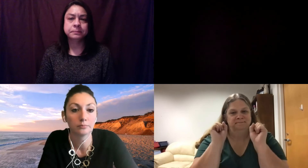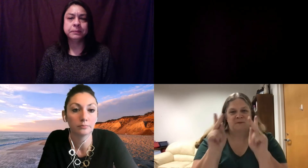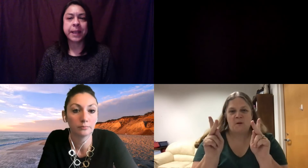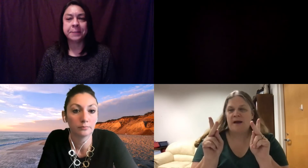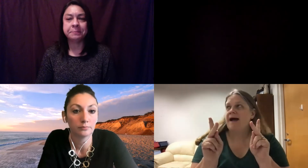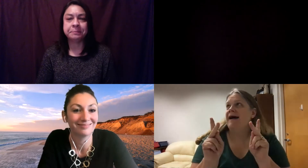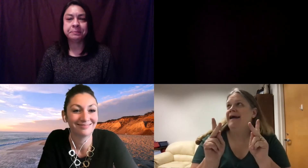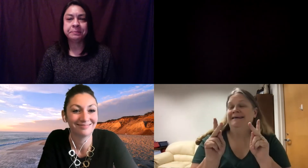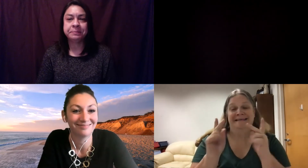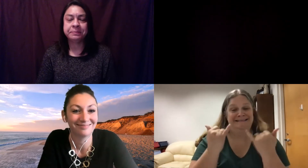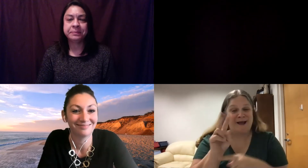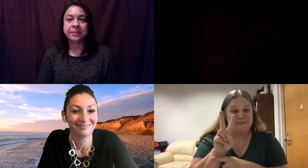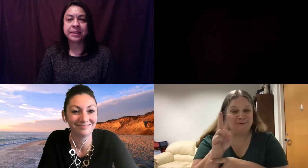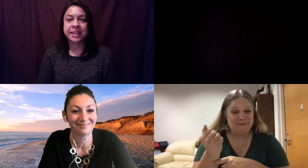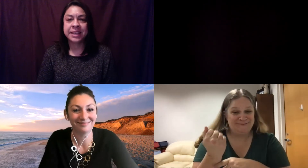Okay.